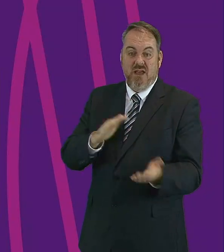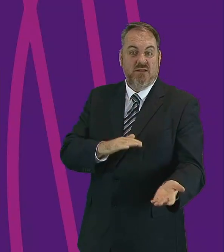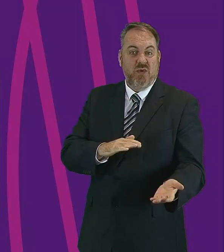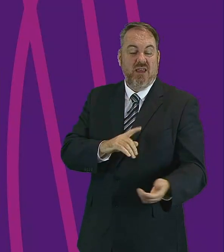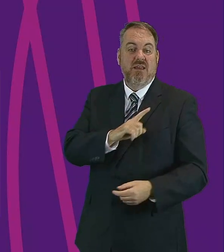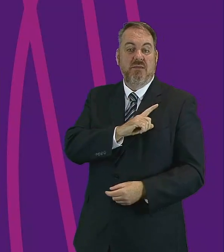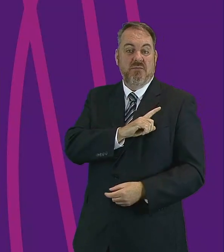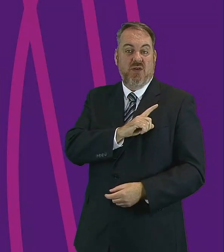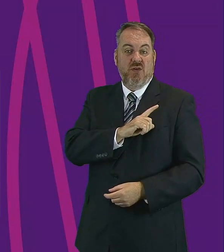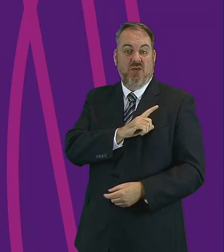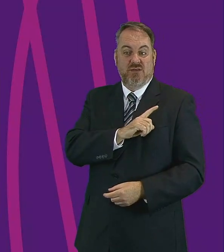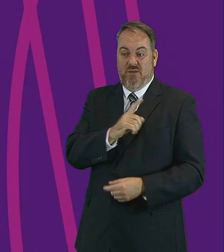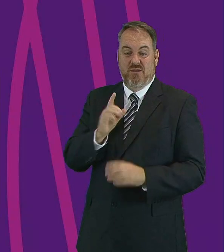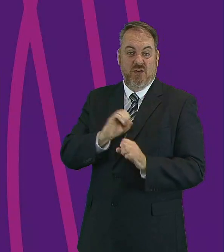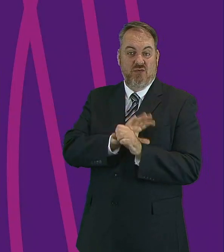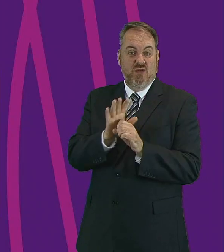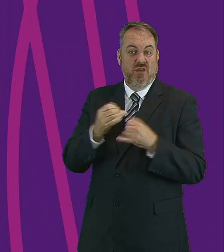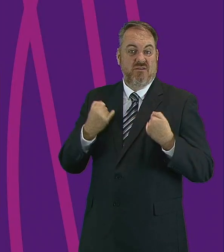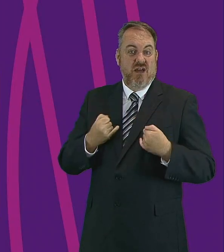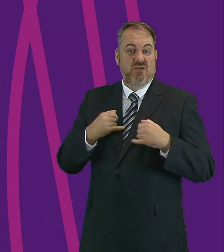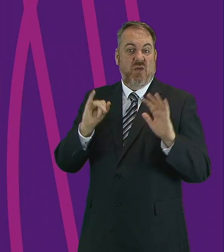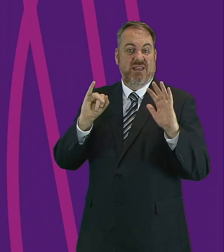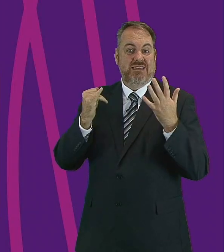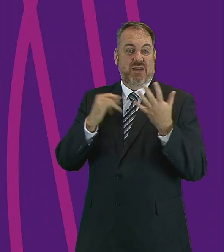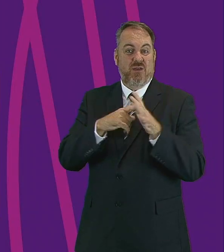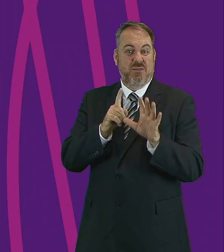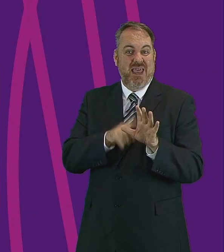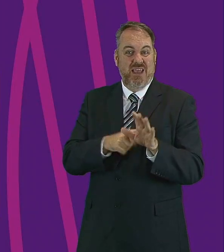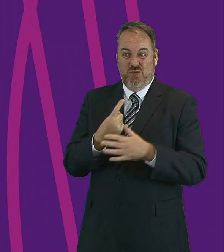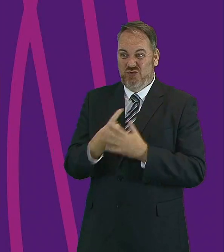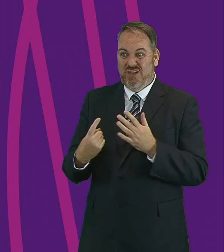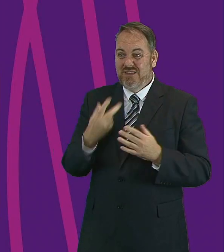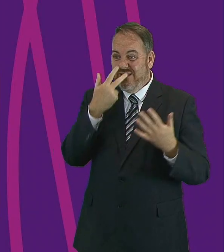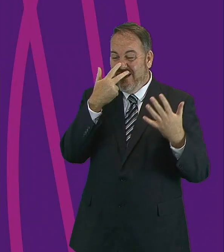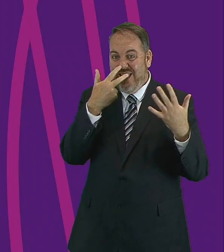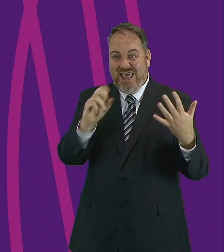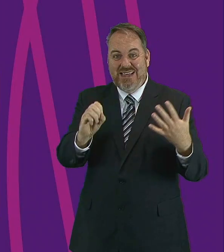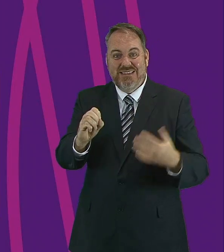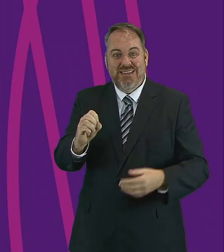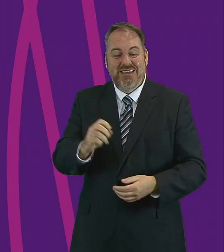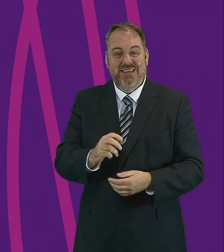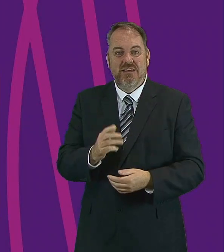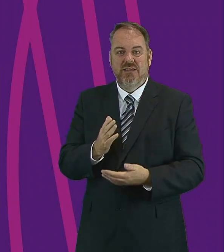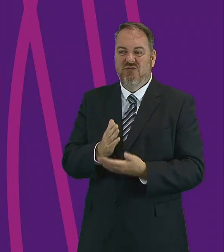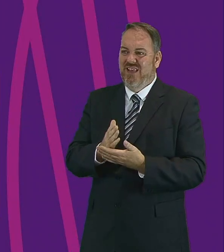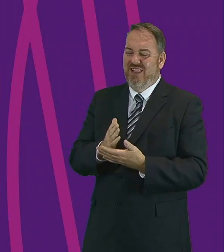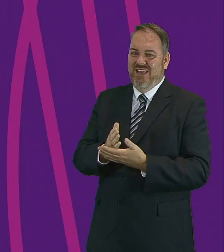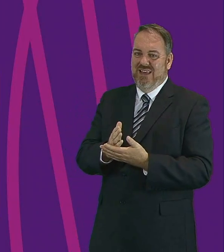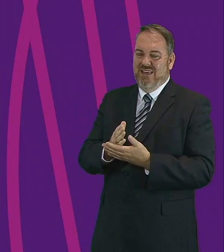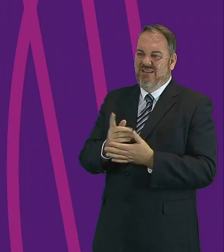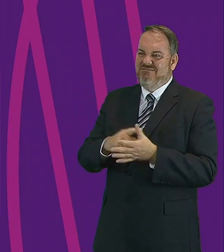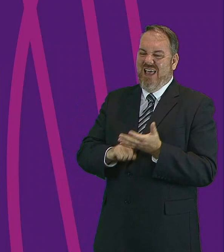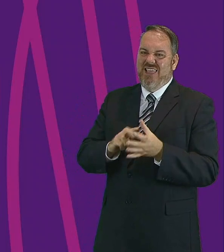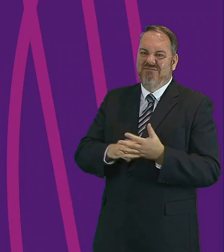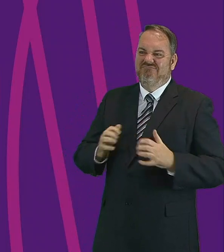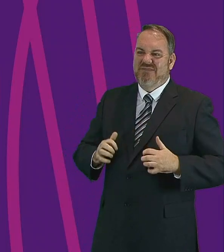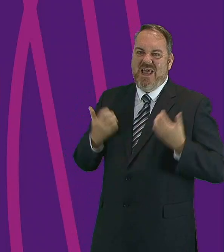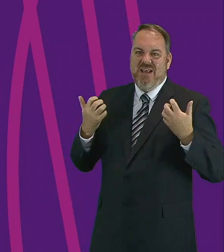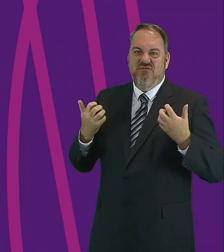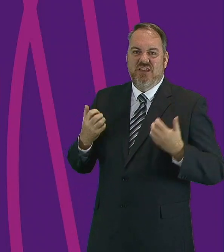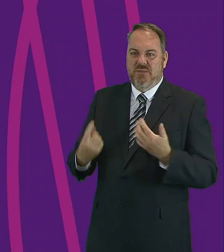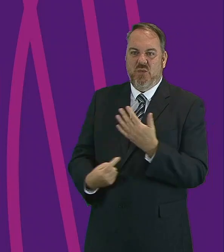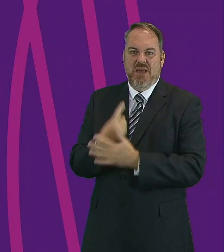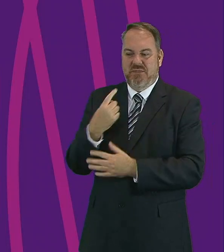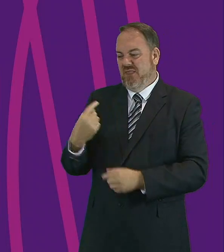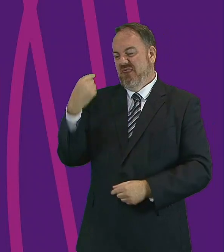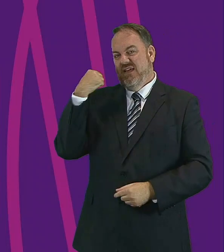on the 6th of May this year. She had just turned 80. Alan is angry. He says that the government,